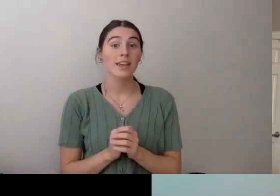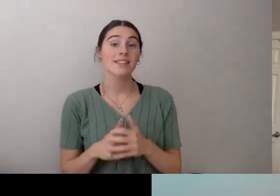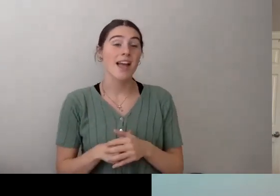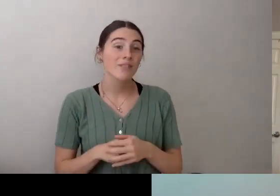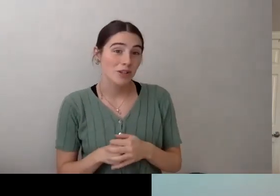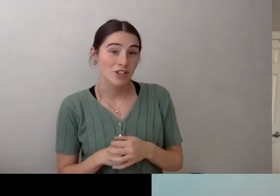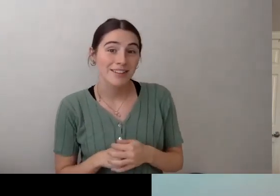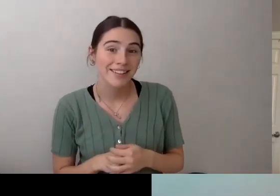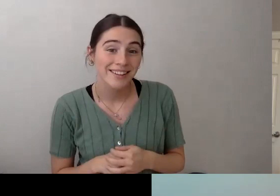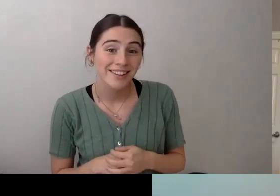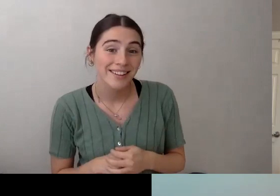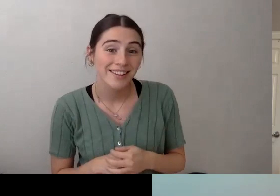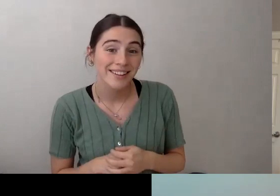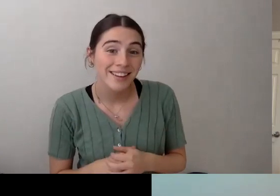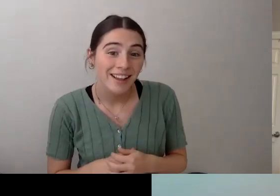Yes, Yes.